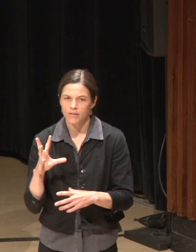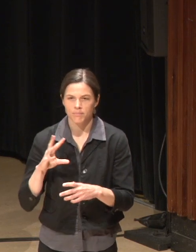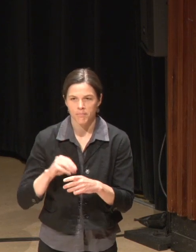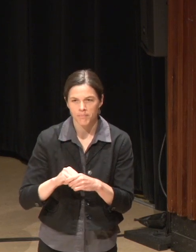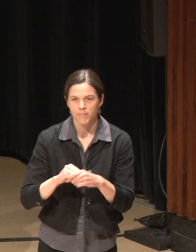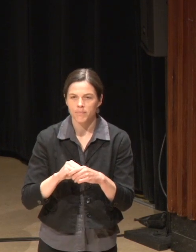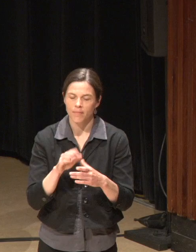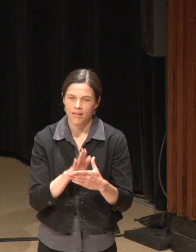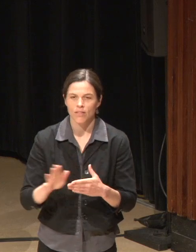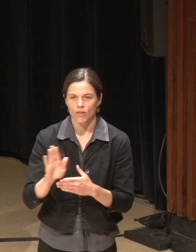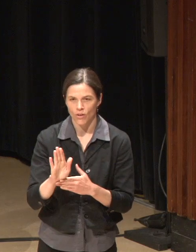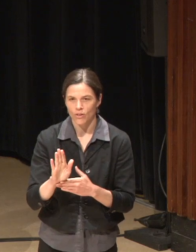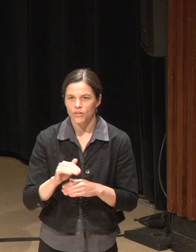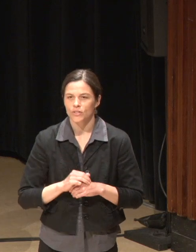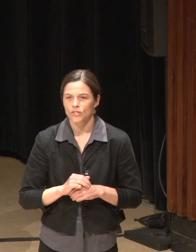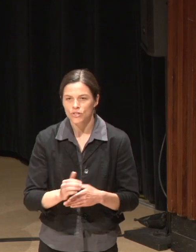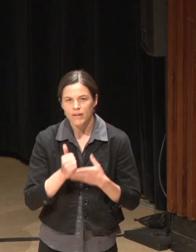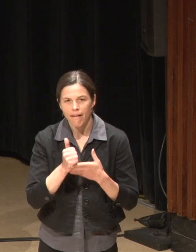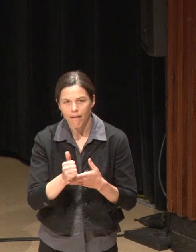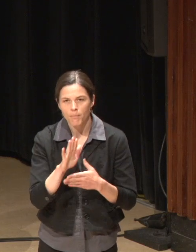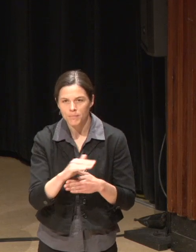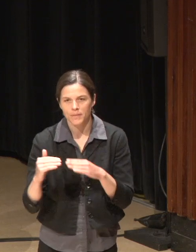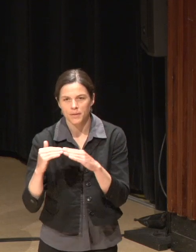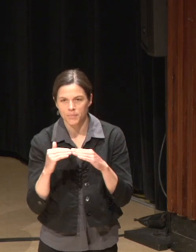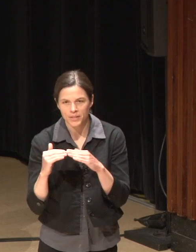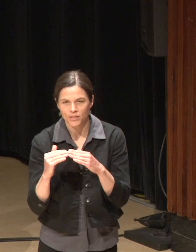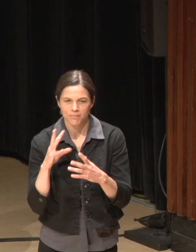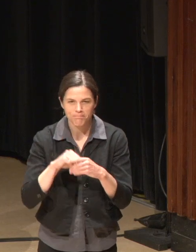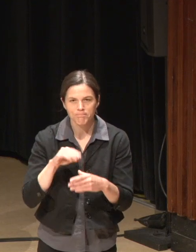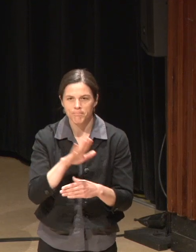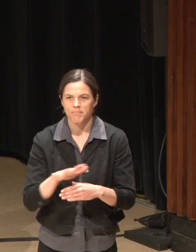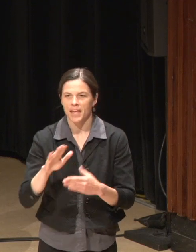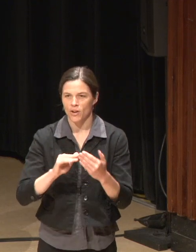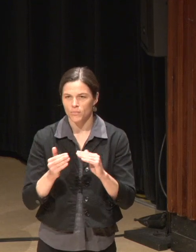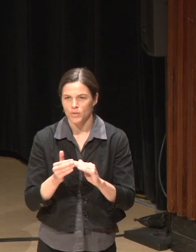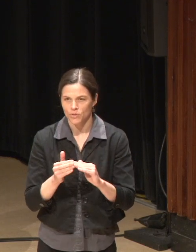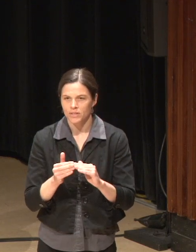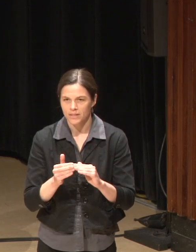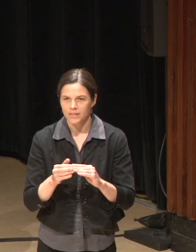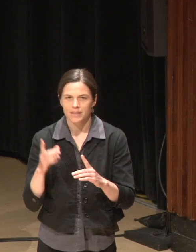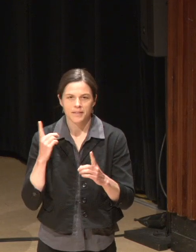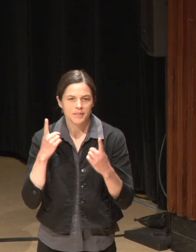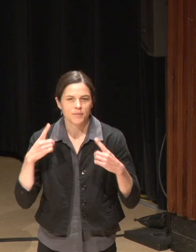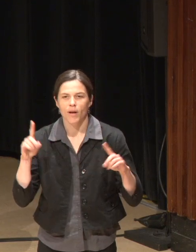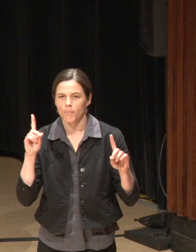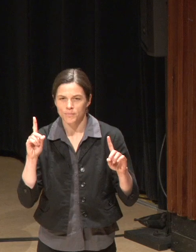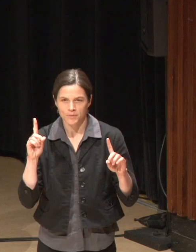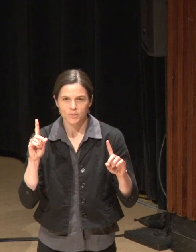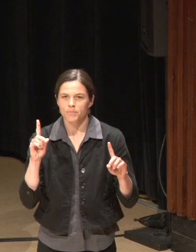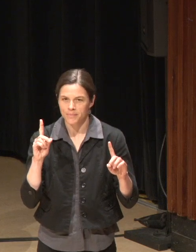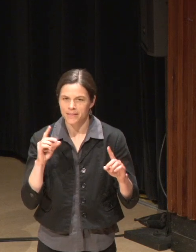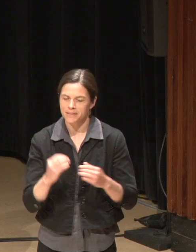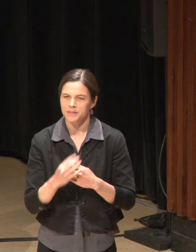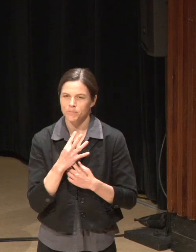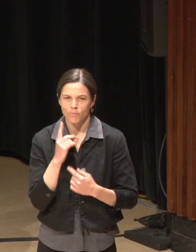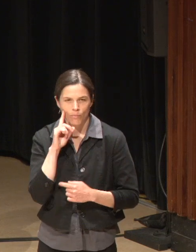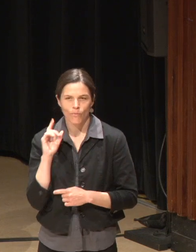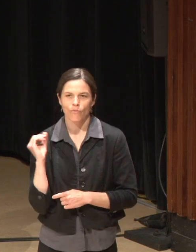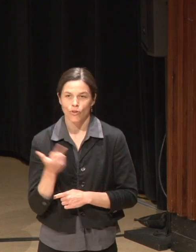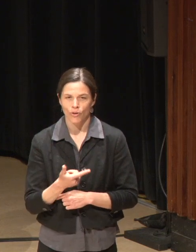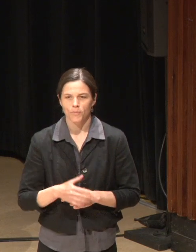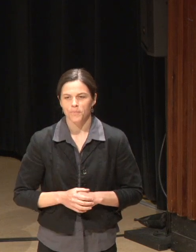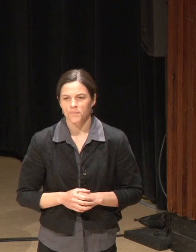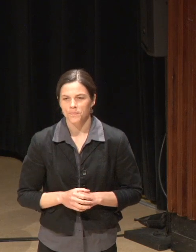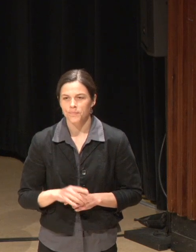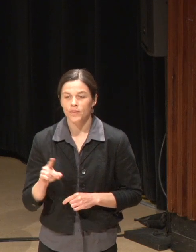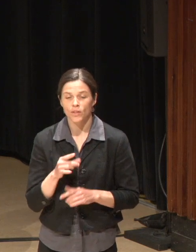encouraged classmates, and assisted in their communities. Their accomplishments are an inspiration to us all. The first award